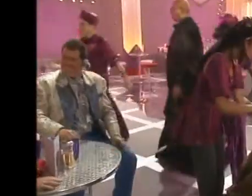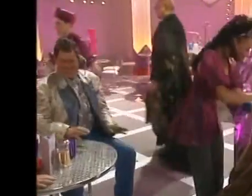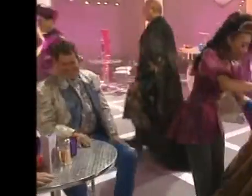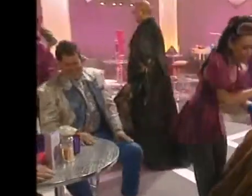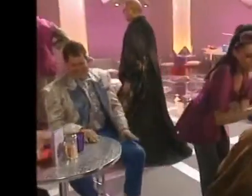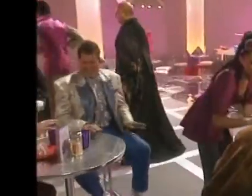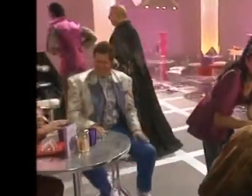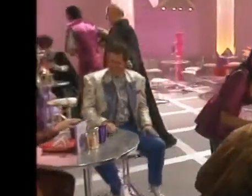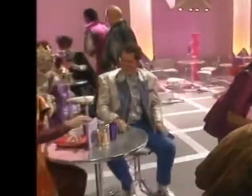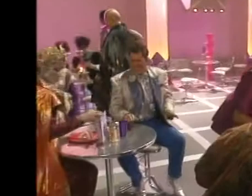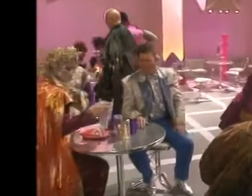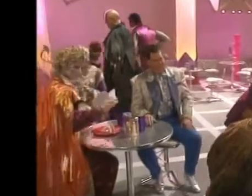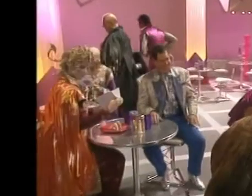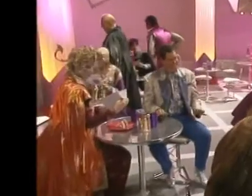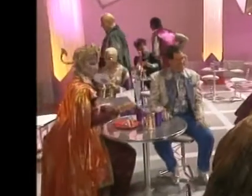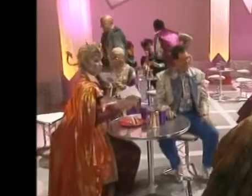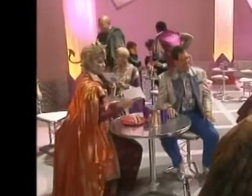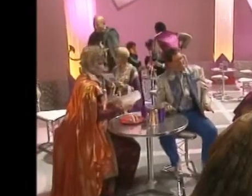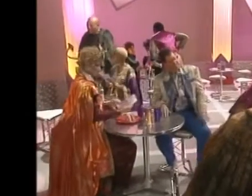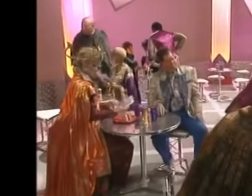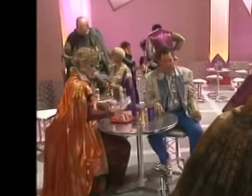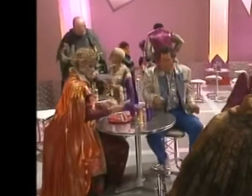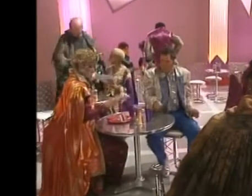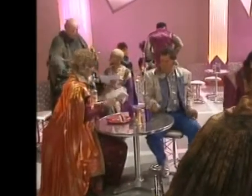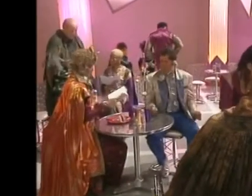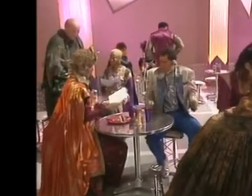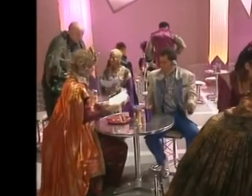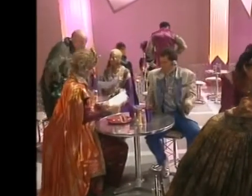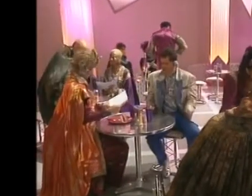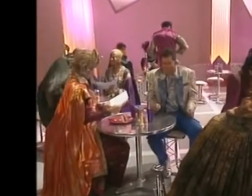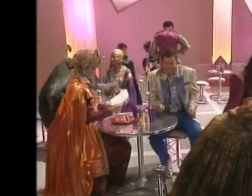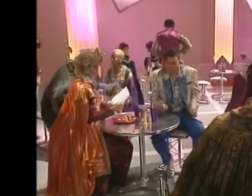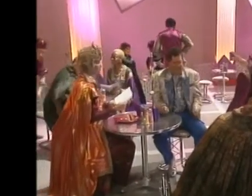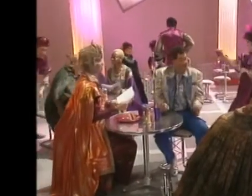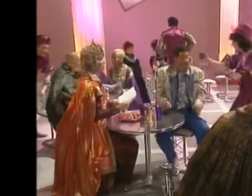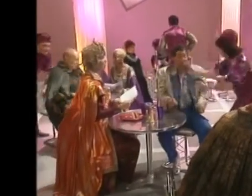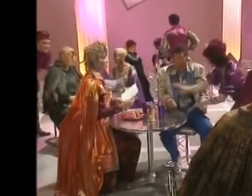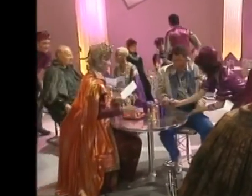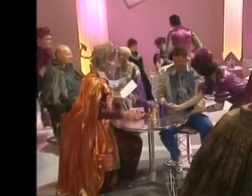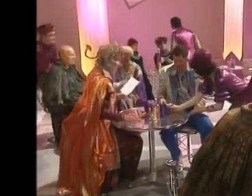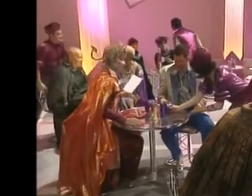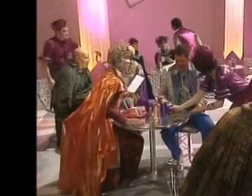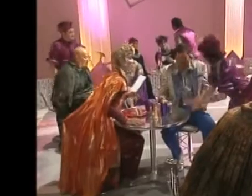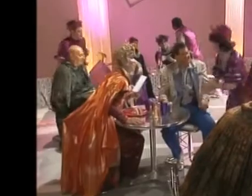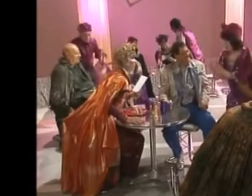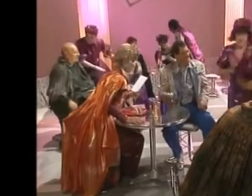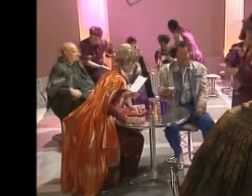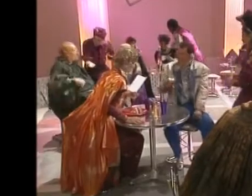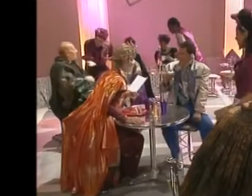celebrate Trilenium. It's our pleasure. You're at leisure. There's no fee,